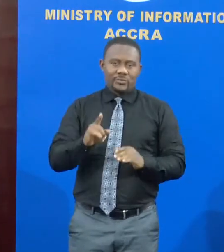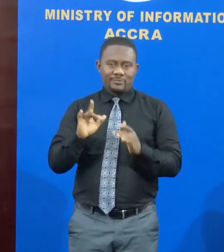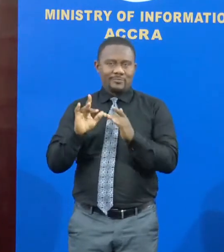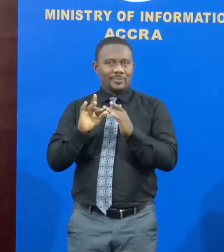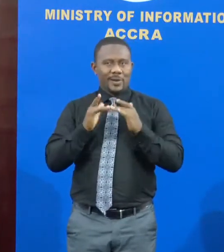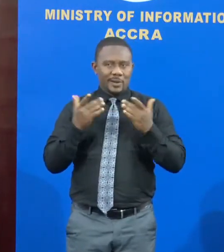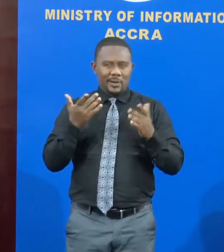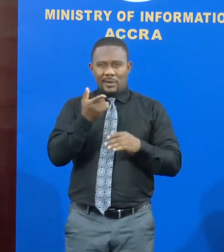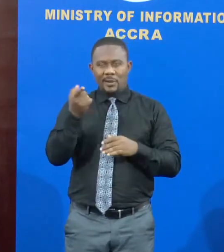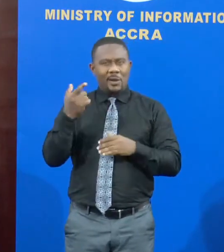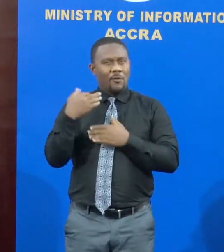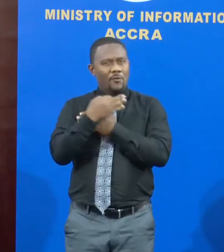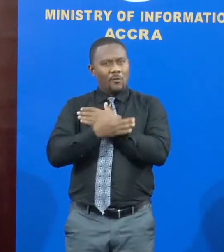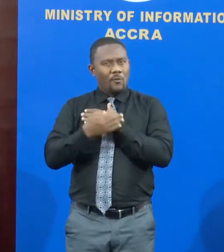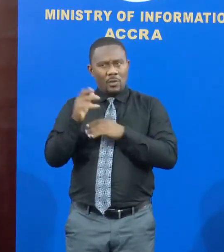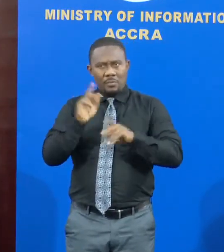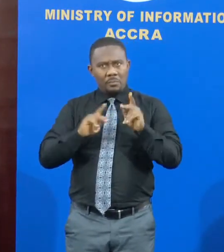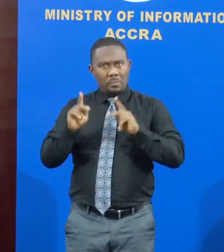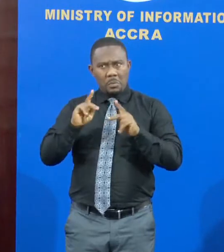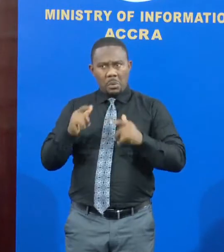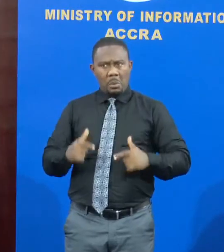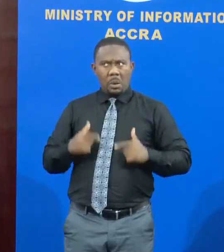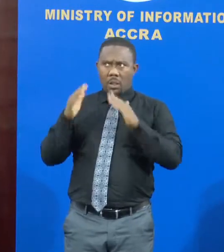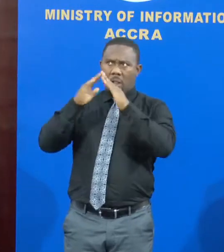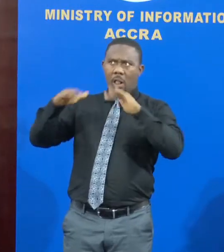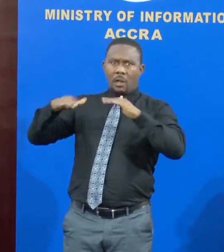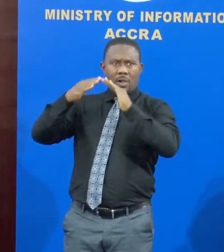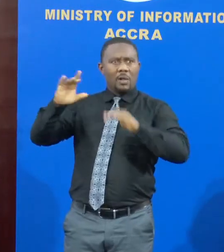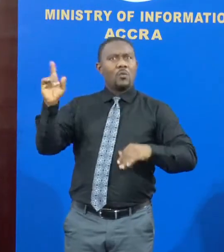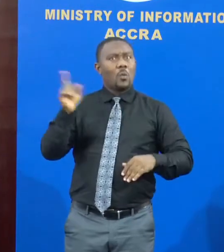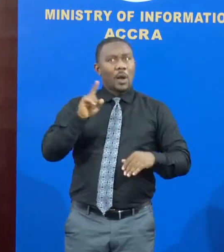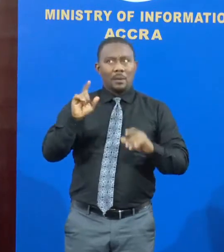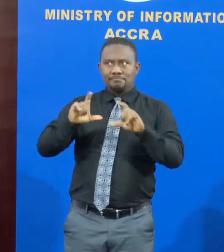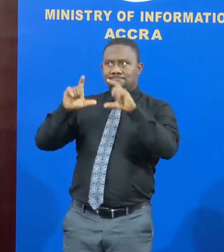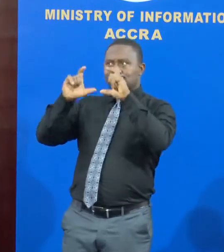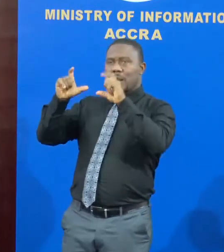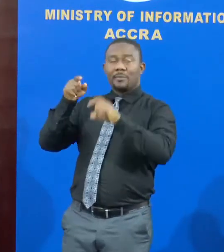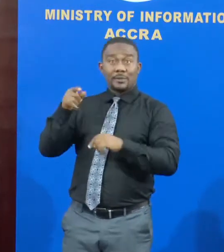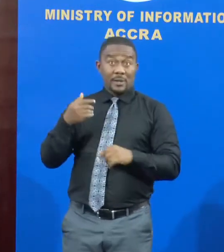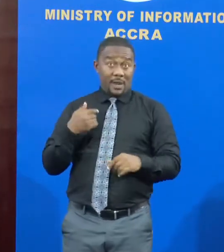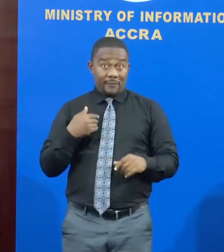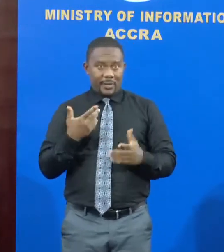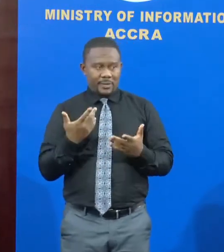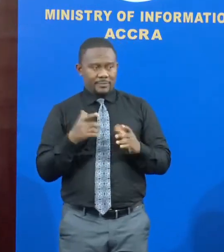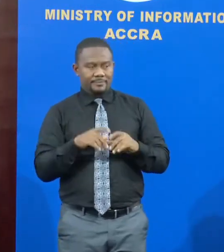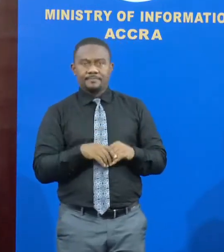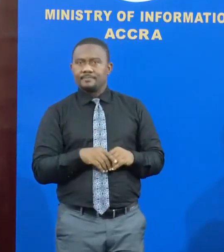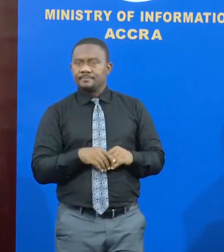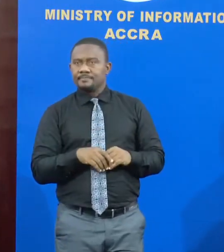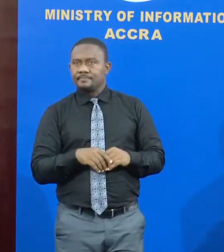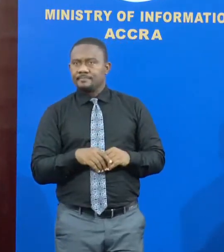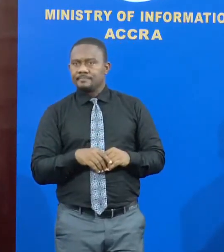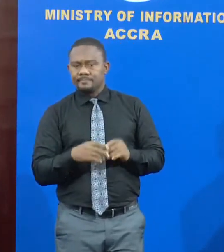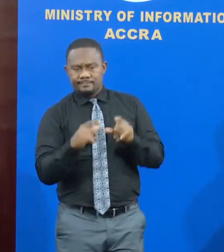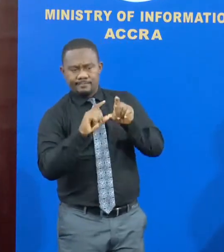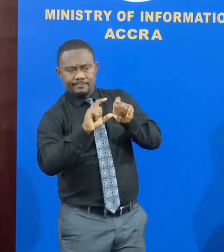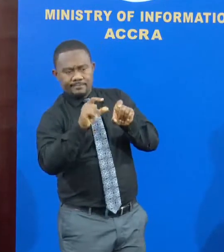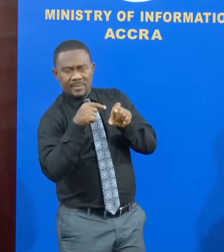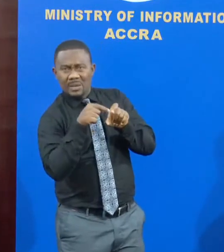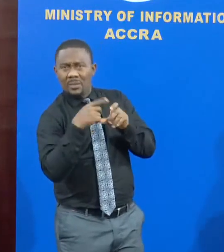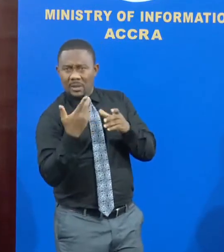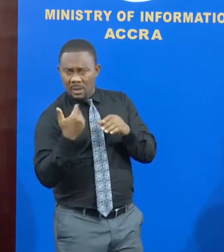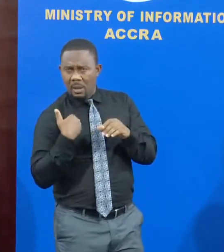address of foreign residents from the national database. There is an applet on the card. Applet space is available